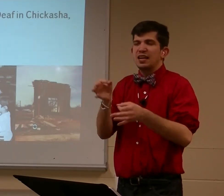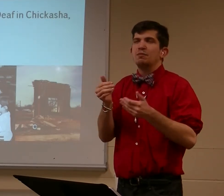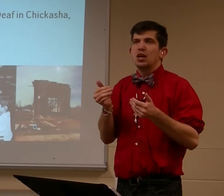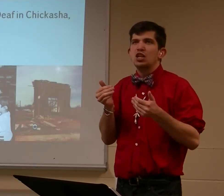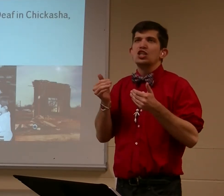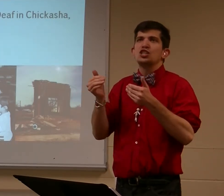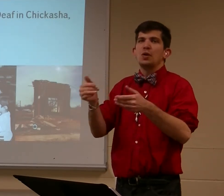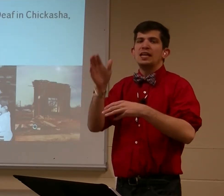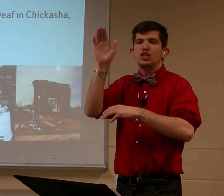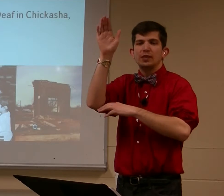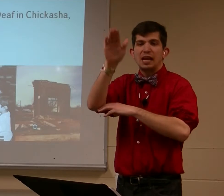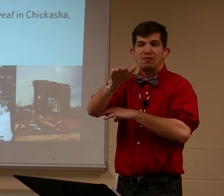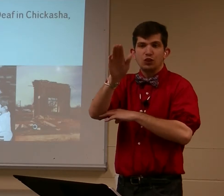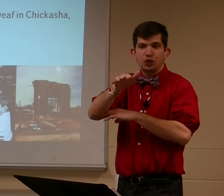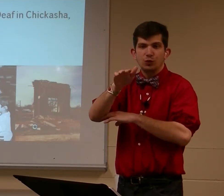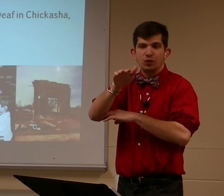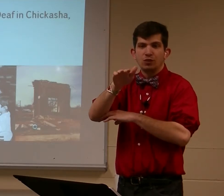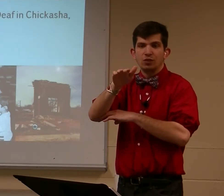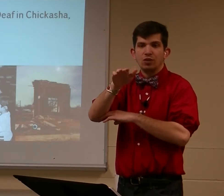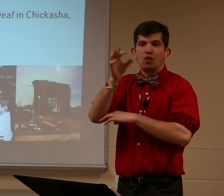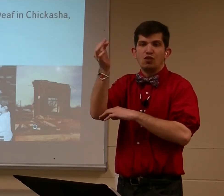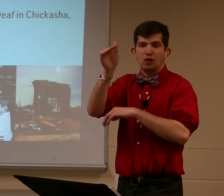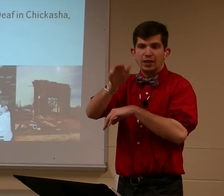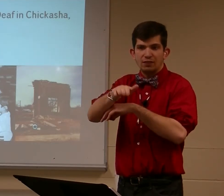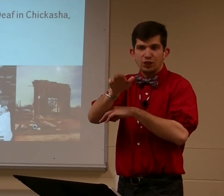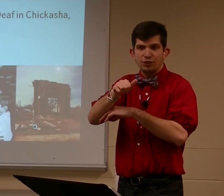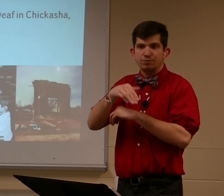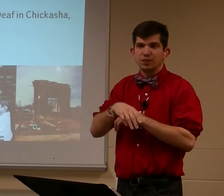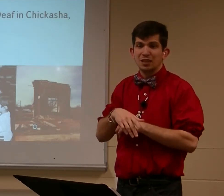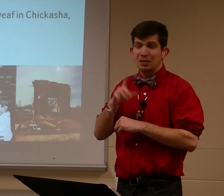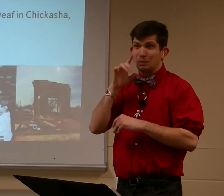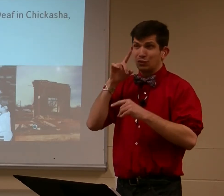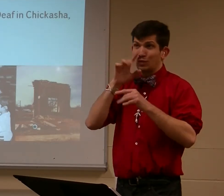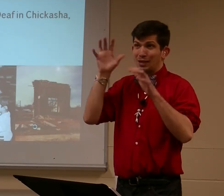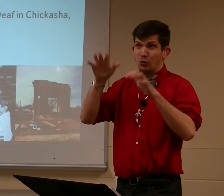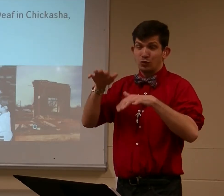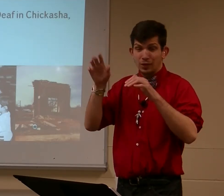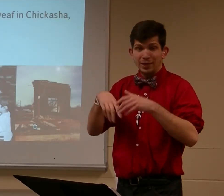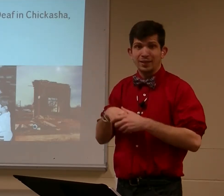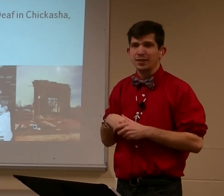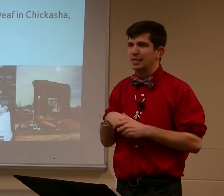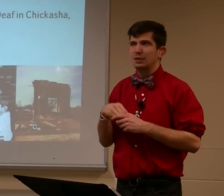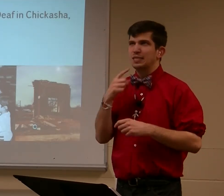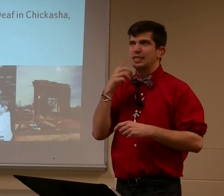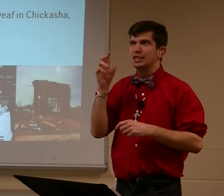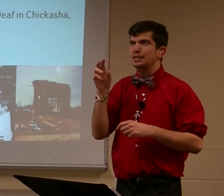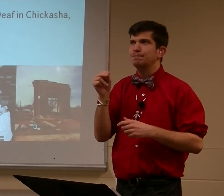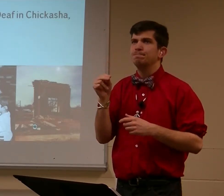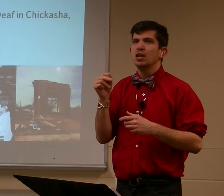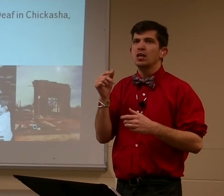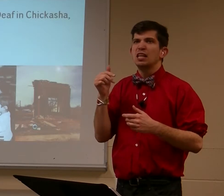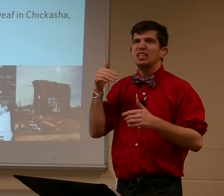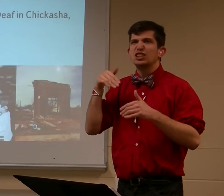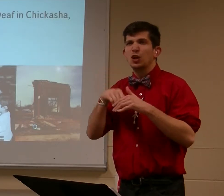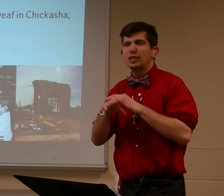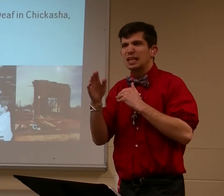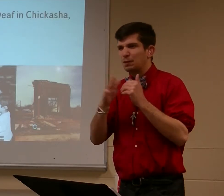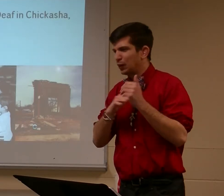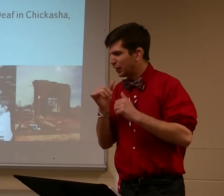to go ahead and do the afternoon, on Friday afternoon. Because right now it's raining, and we said, no, to go inside the building, there was